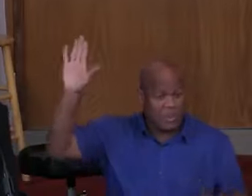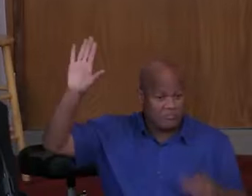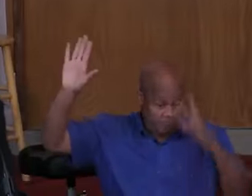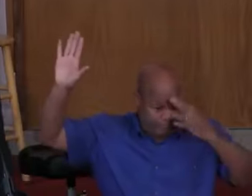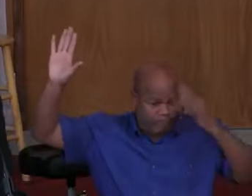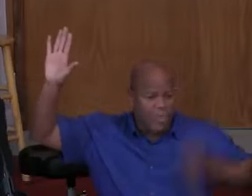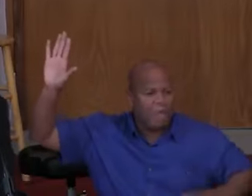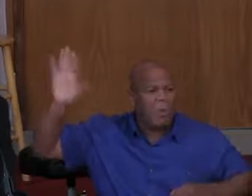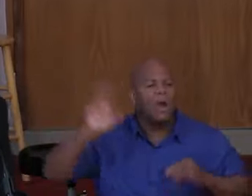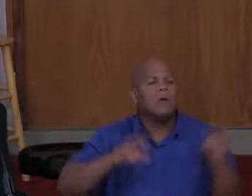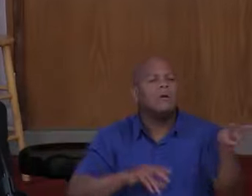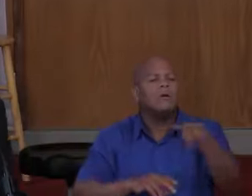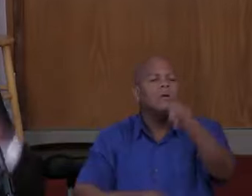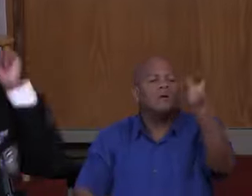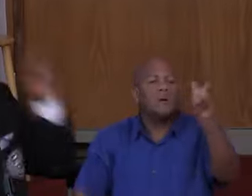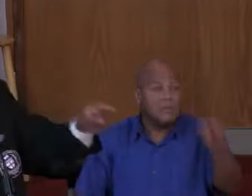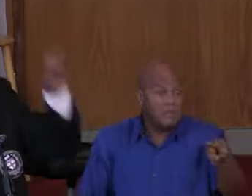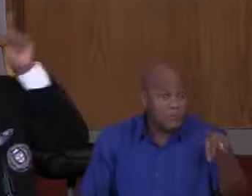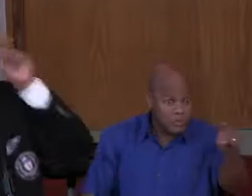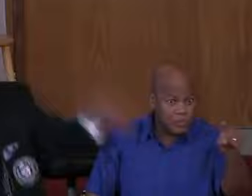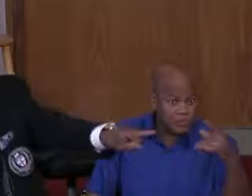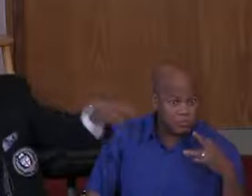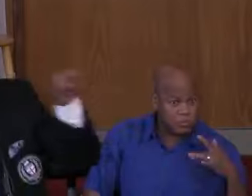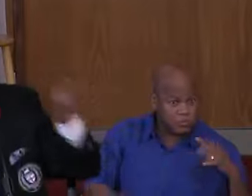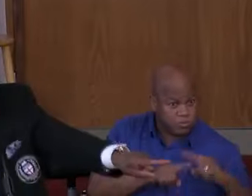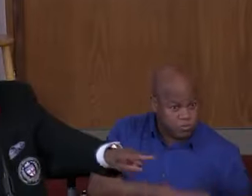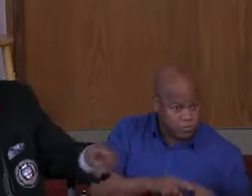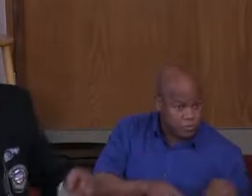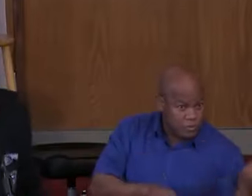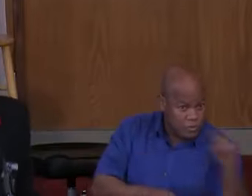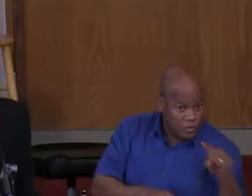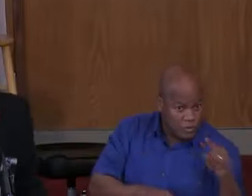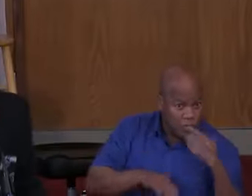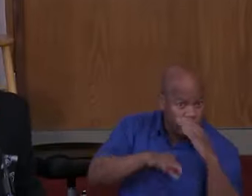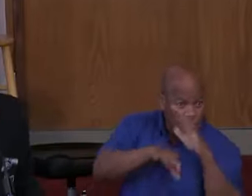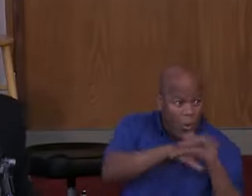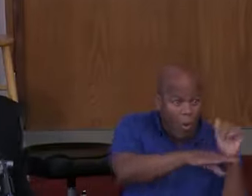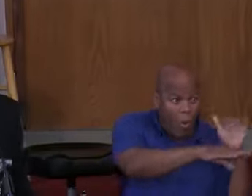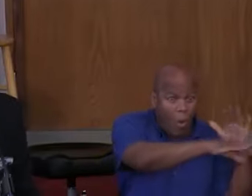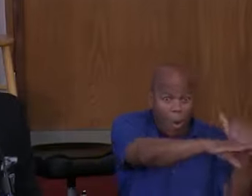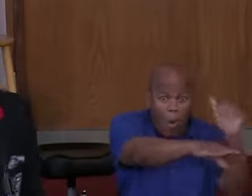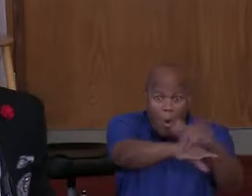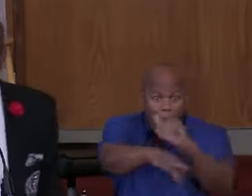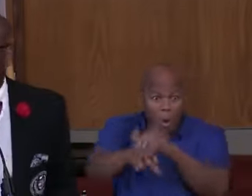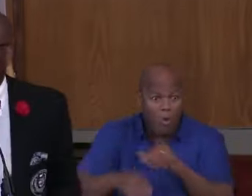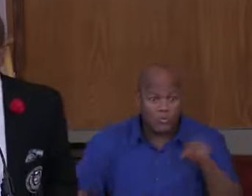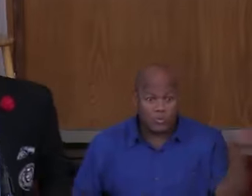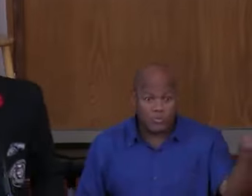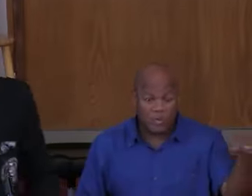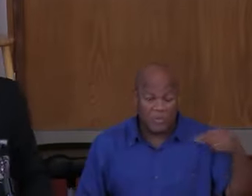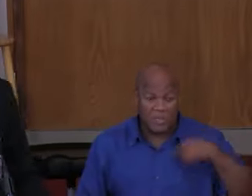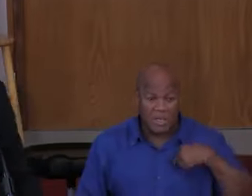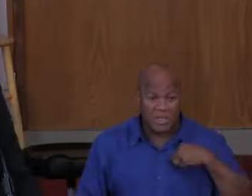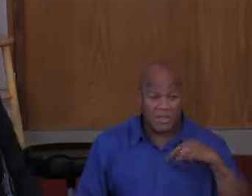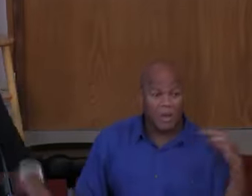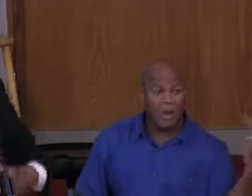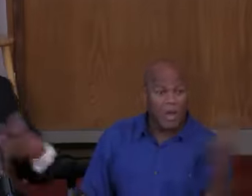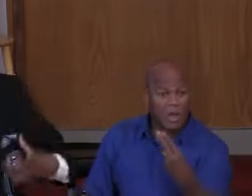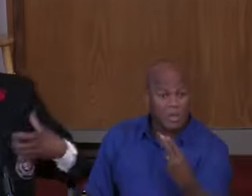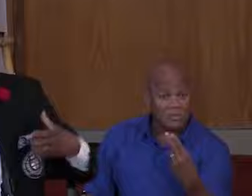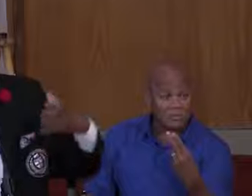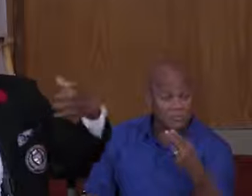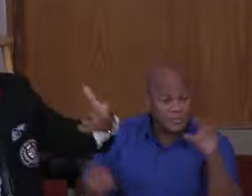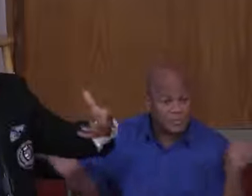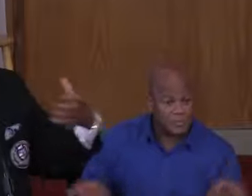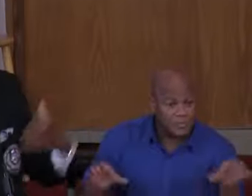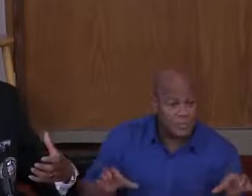question is, can he count on you to do what he called you and me and us to do? The promise